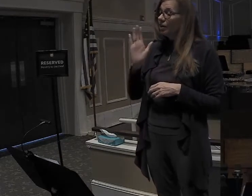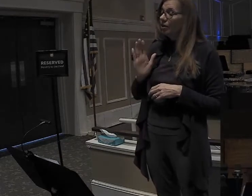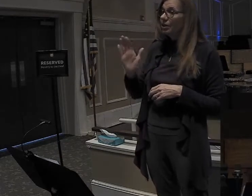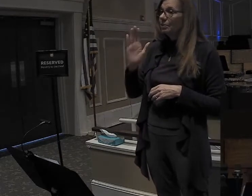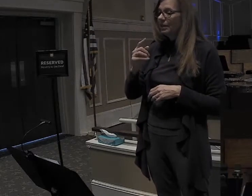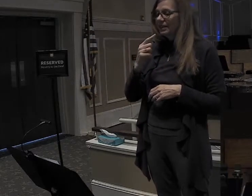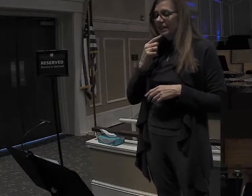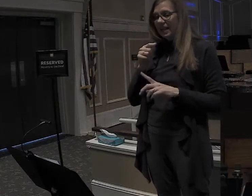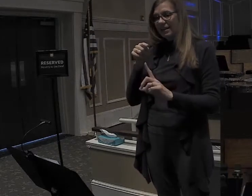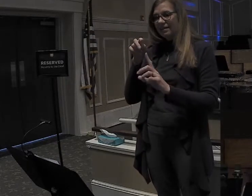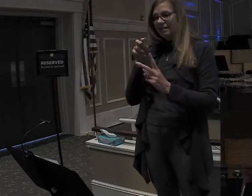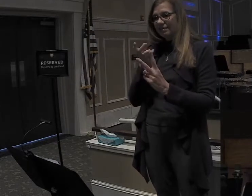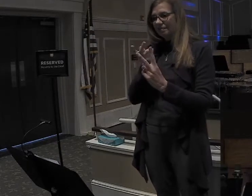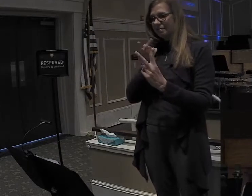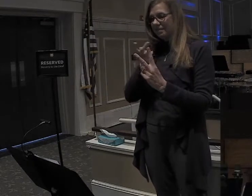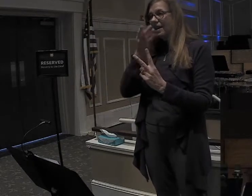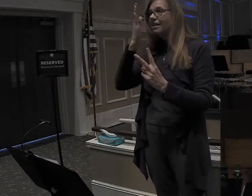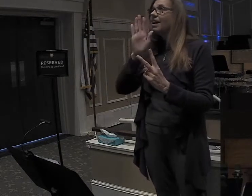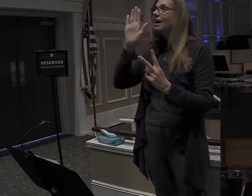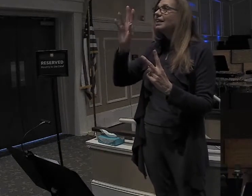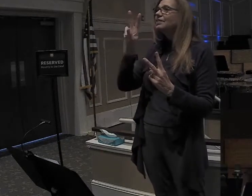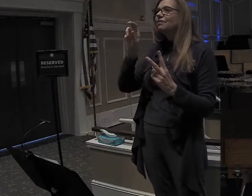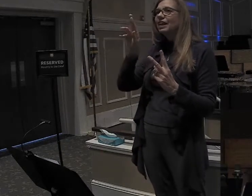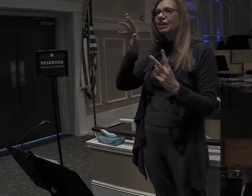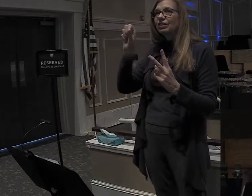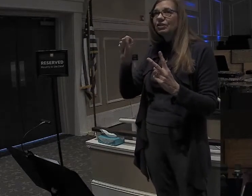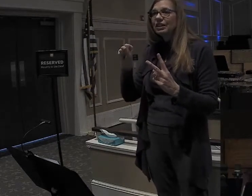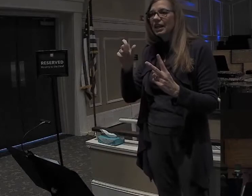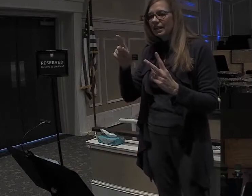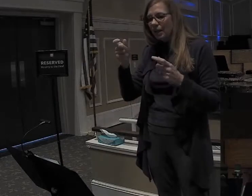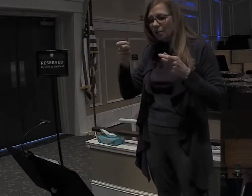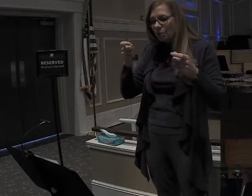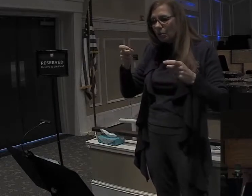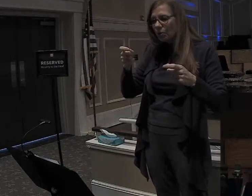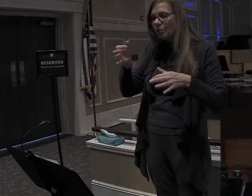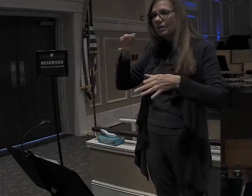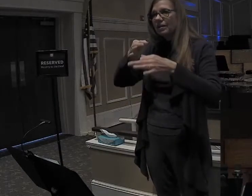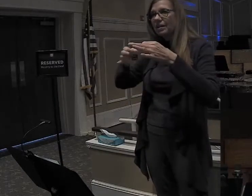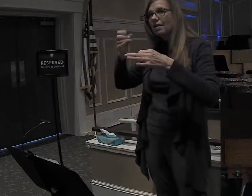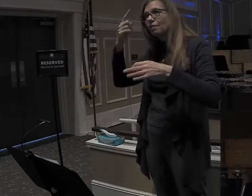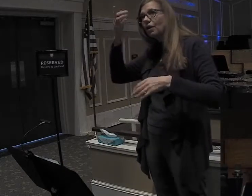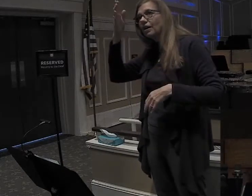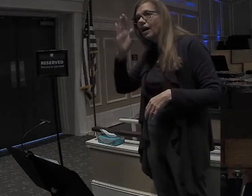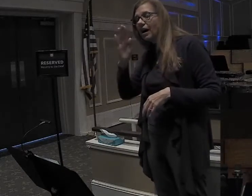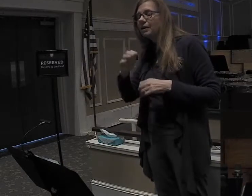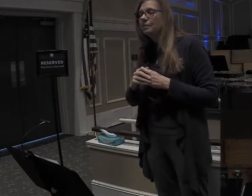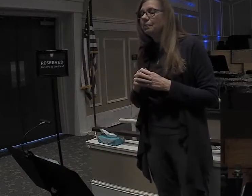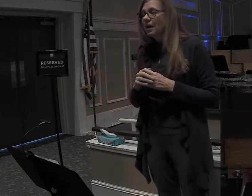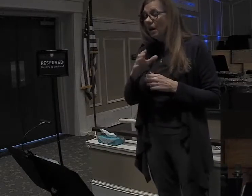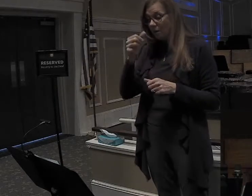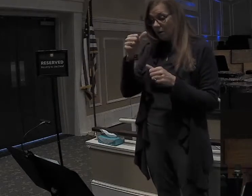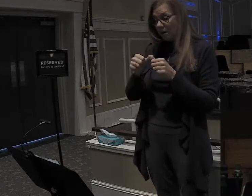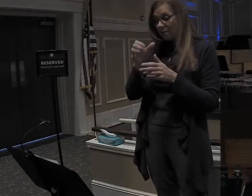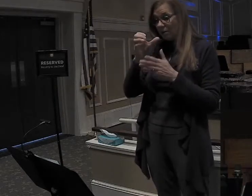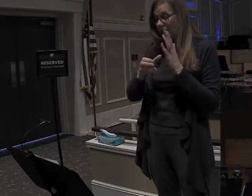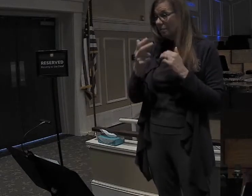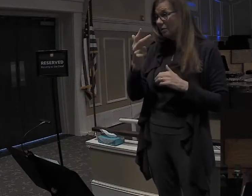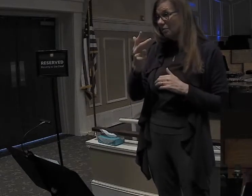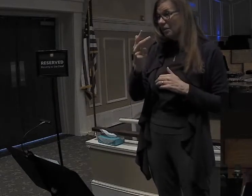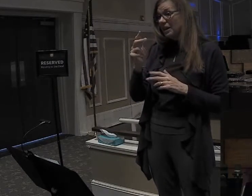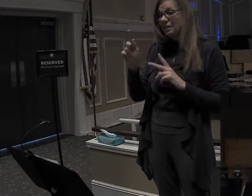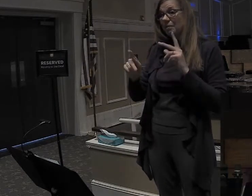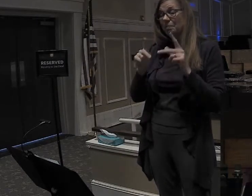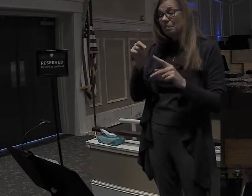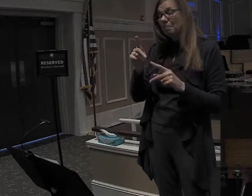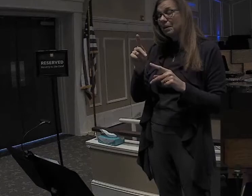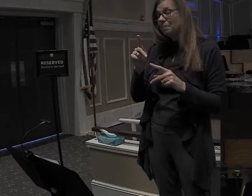God's vicars. They were ruling in the stead of God. But in chapter 3, you'll remember we saw the fall of man.